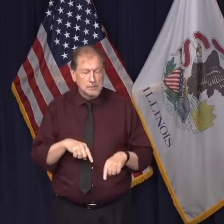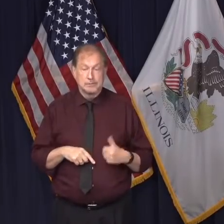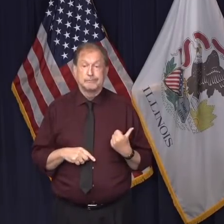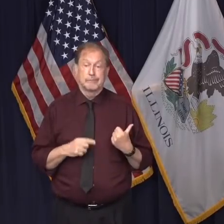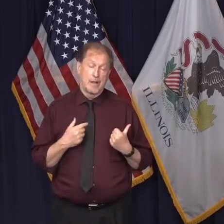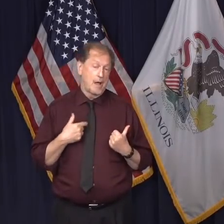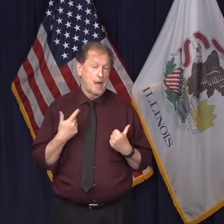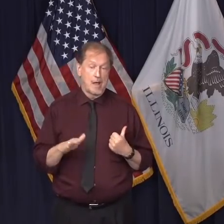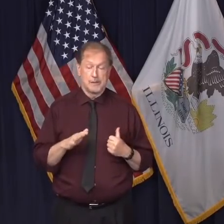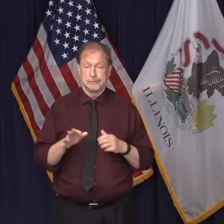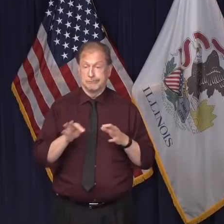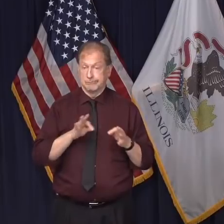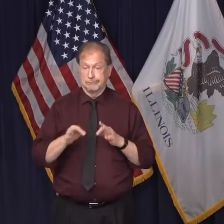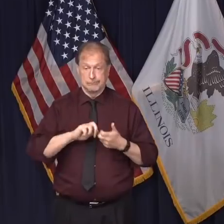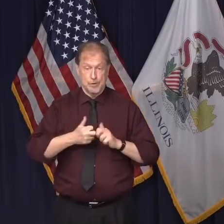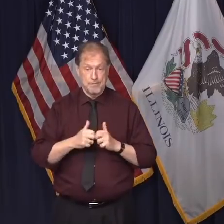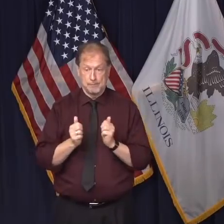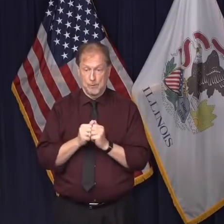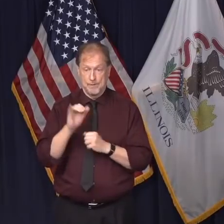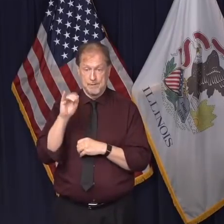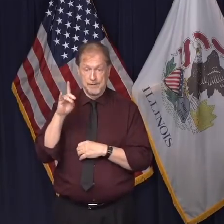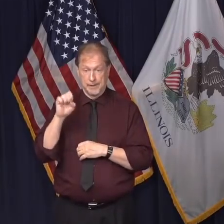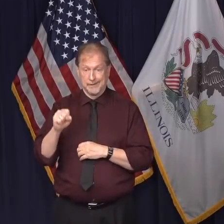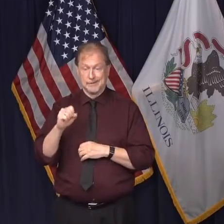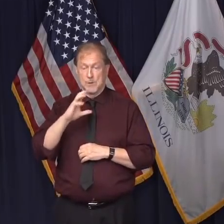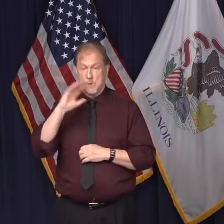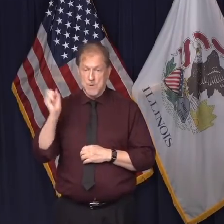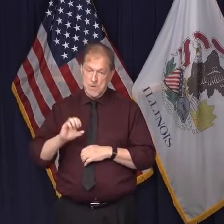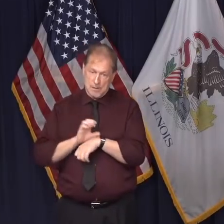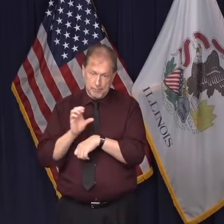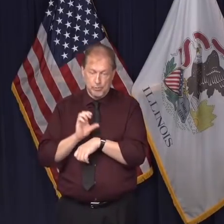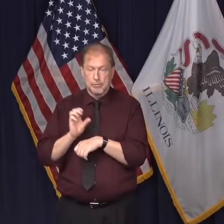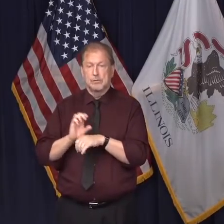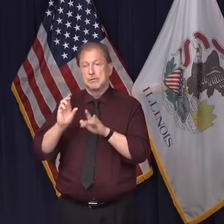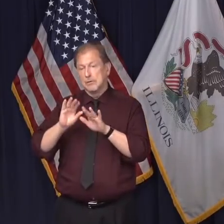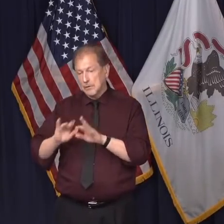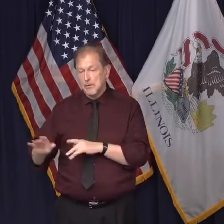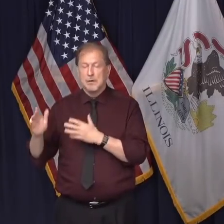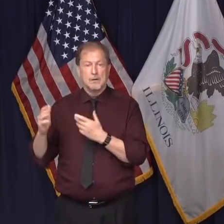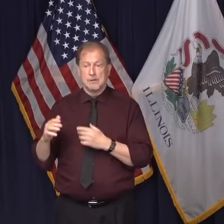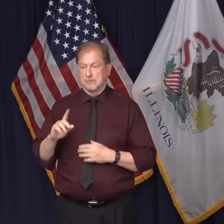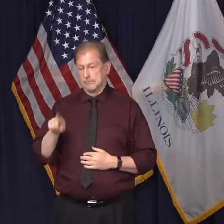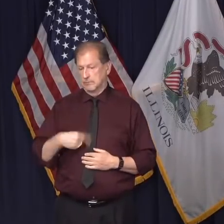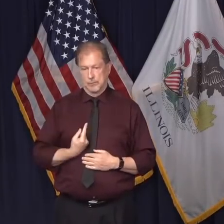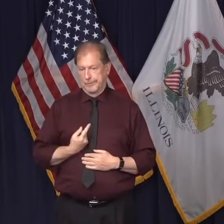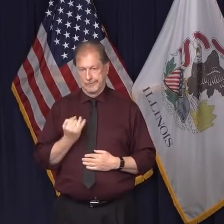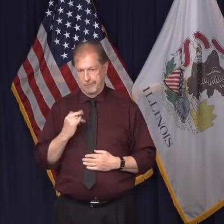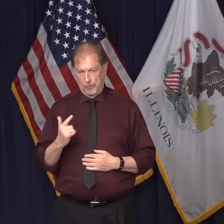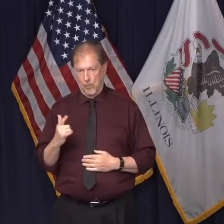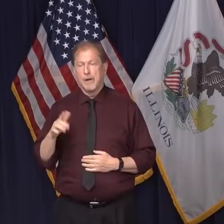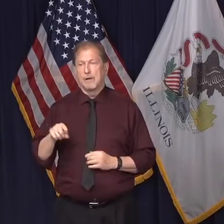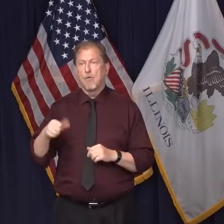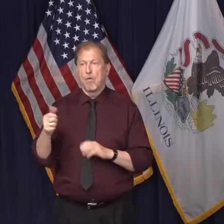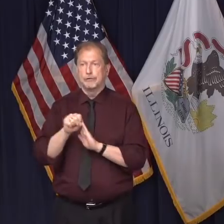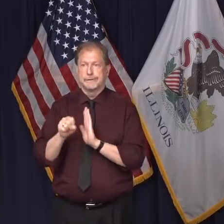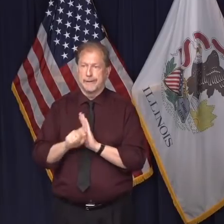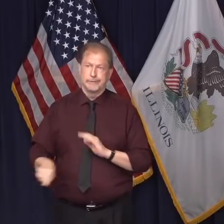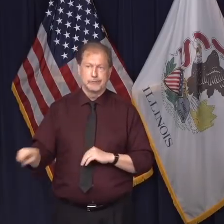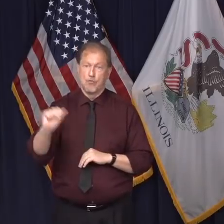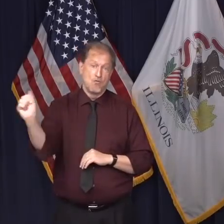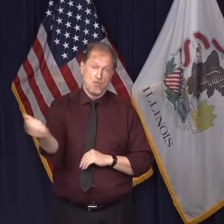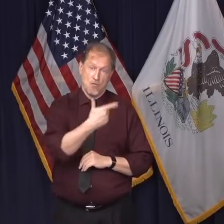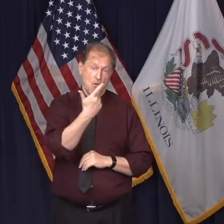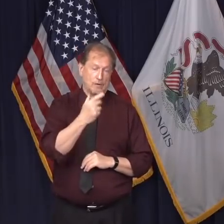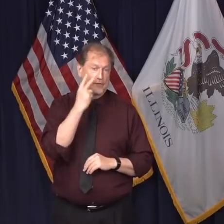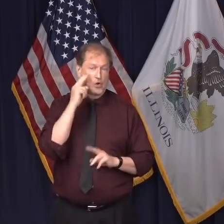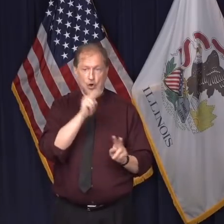what the challenges have been. And indeed, if you look at virtually every state in the United States, you could